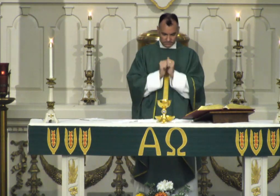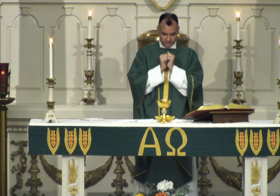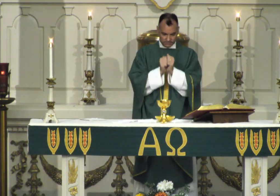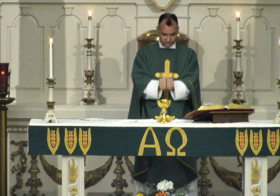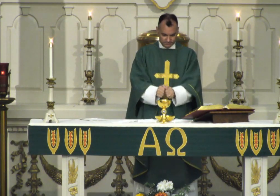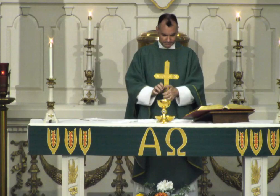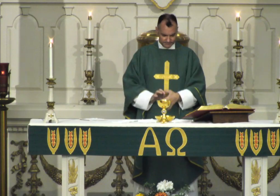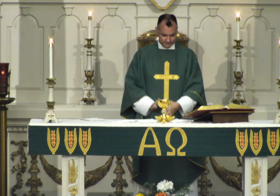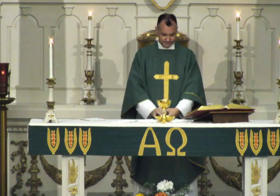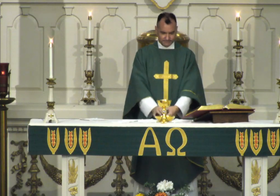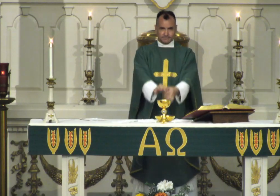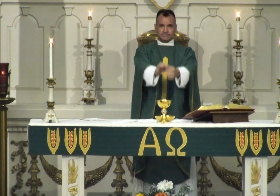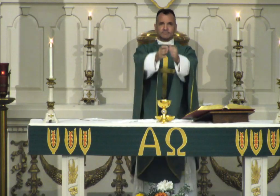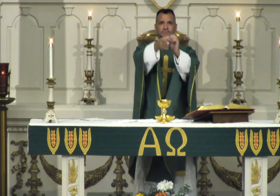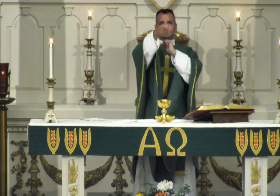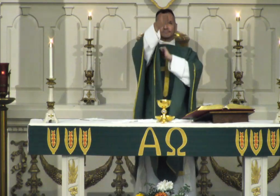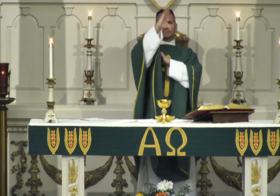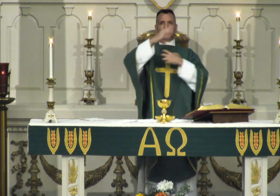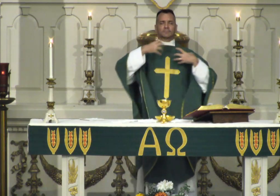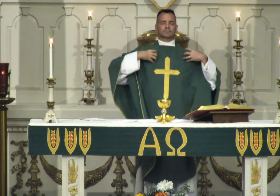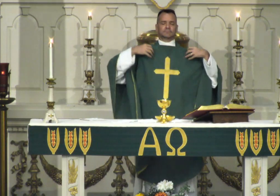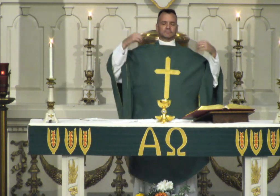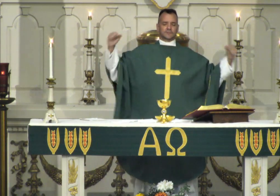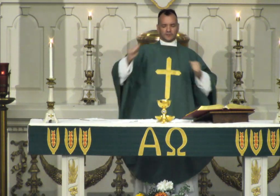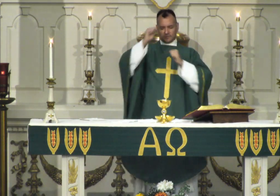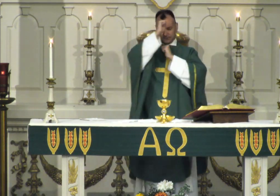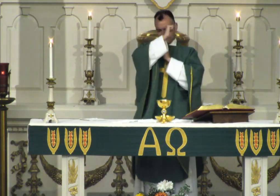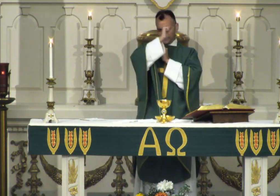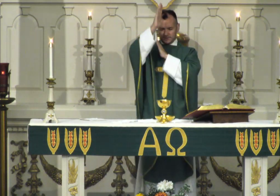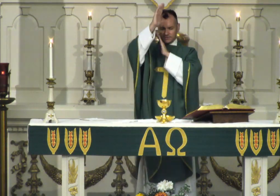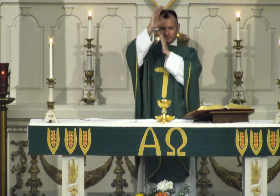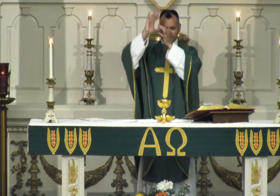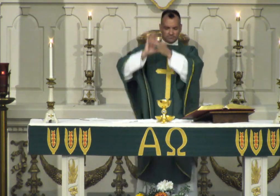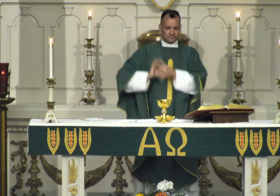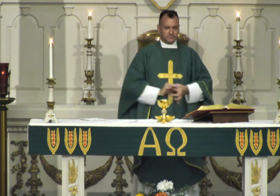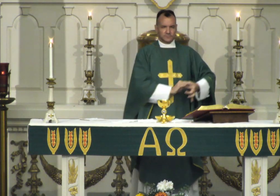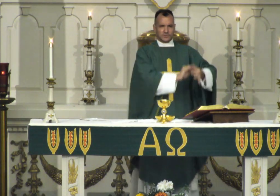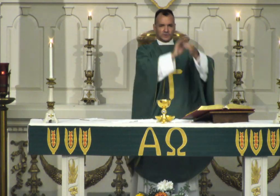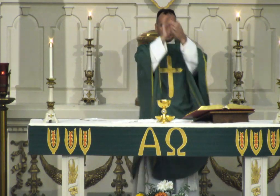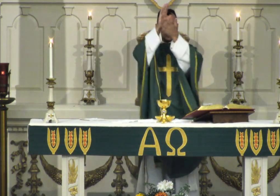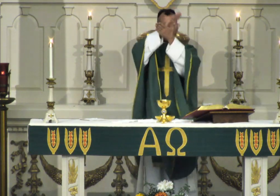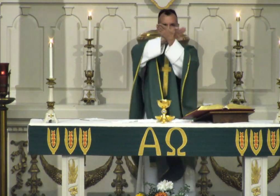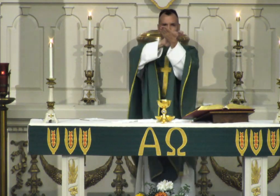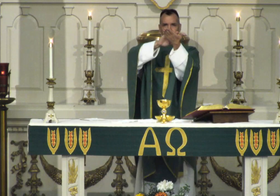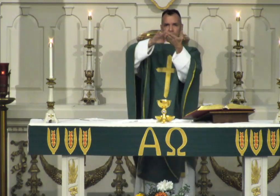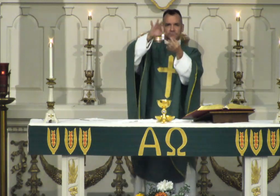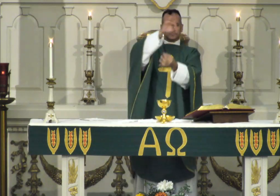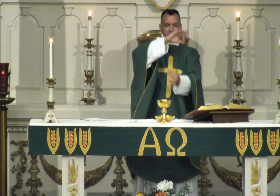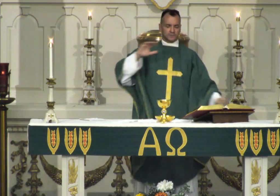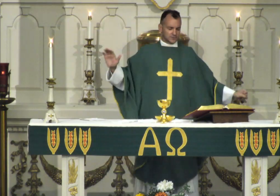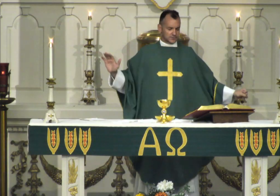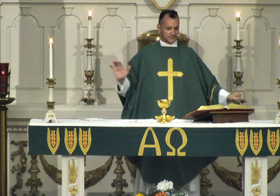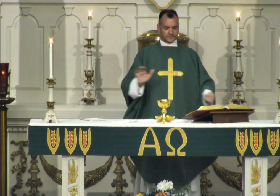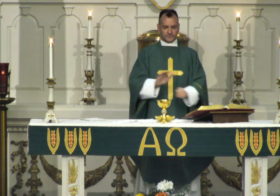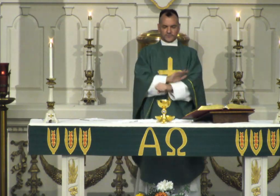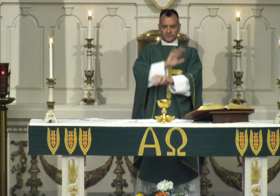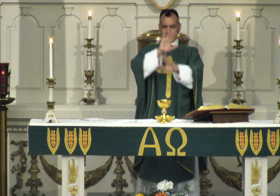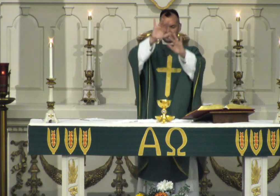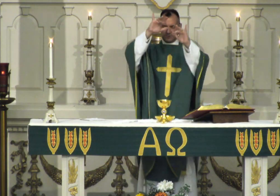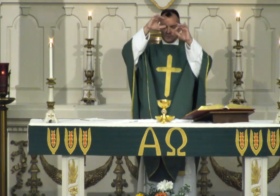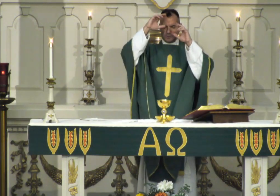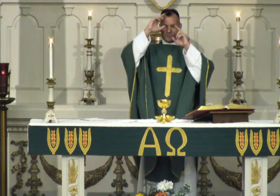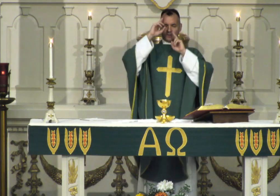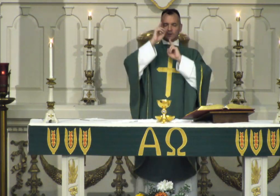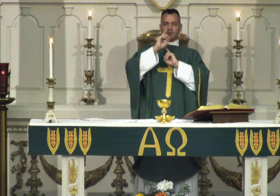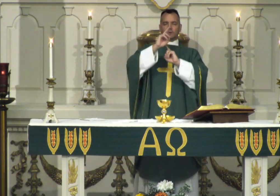Through him and with him and in him, O God, Almighty Father, in the unity of the Holy Spirit, all glory